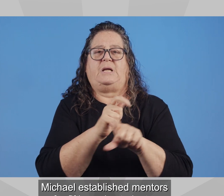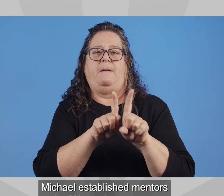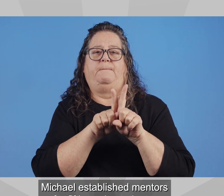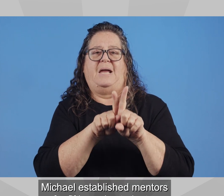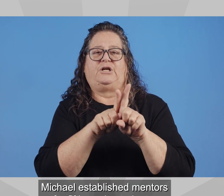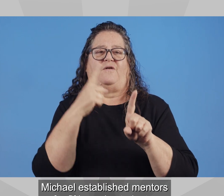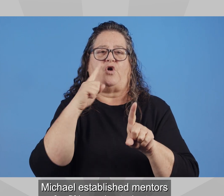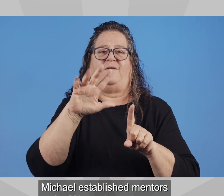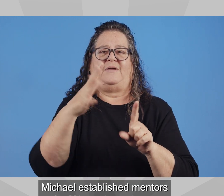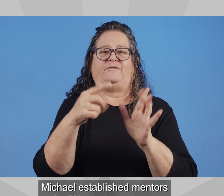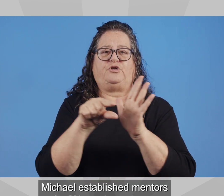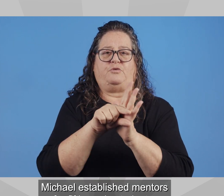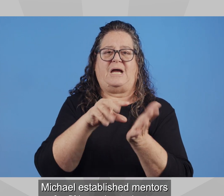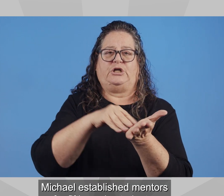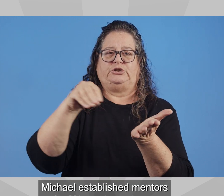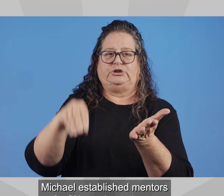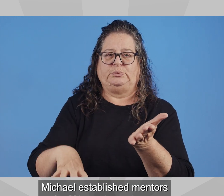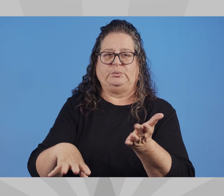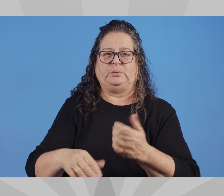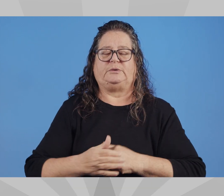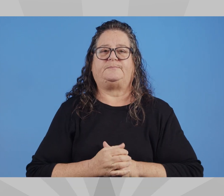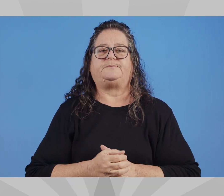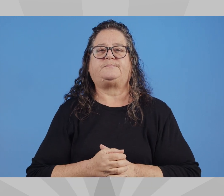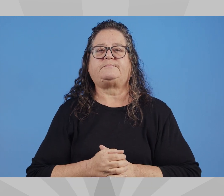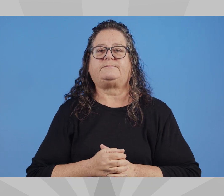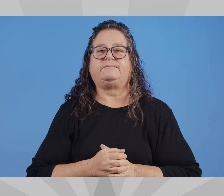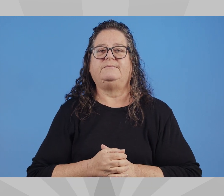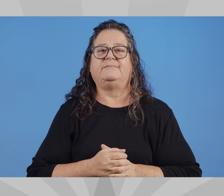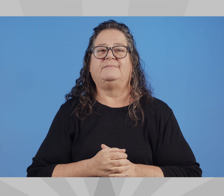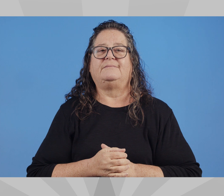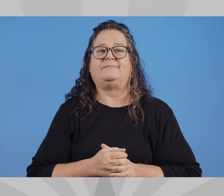Michael established mentors for 5th grade students.